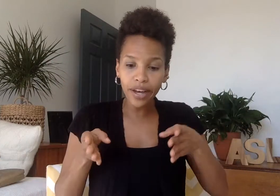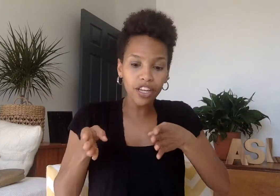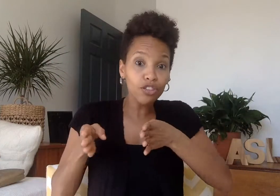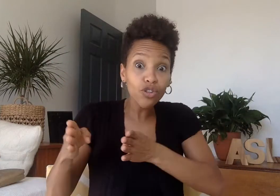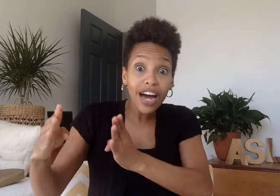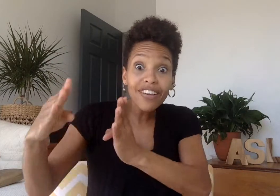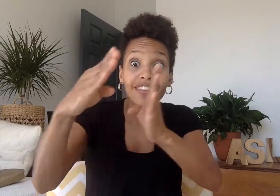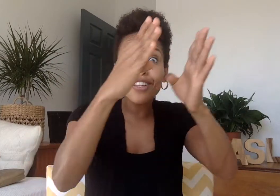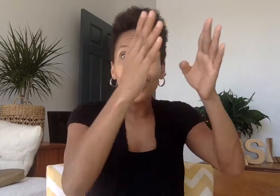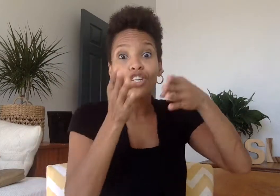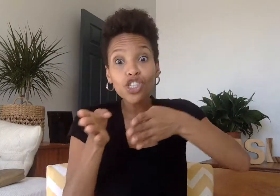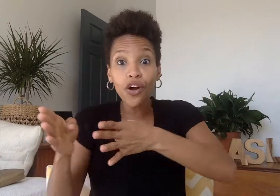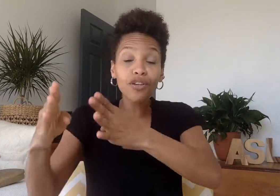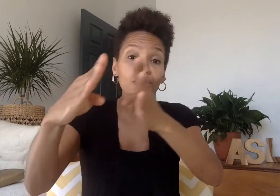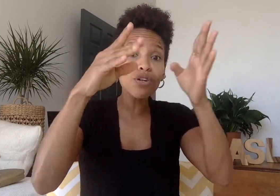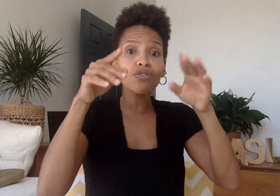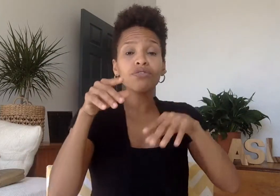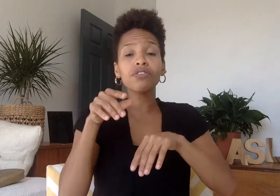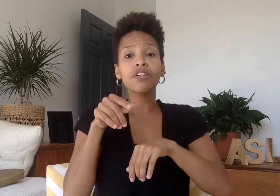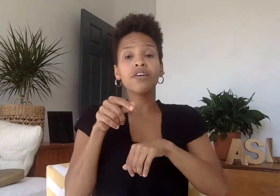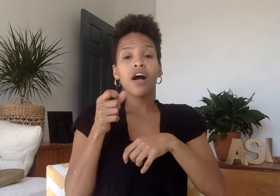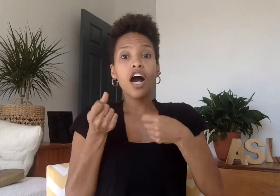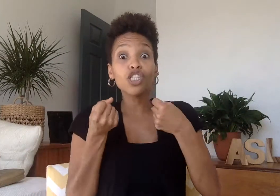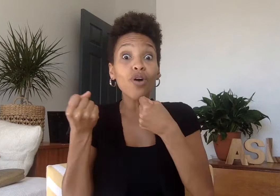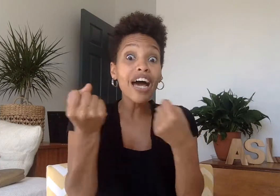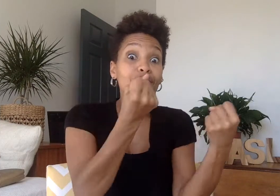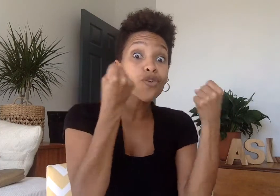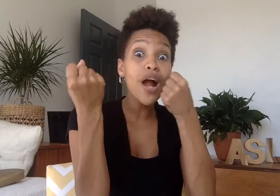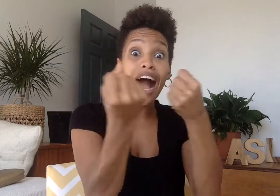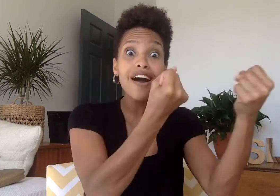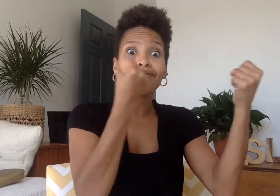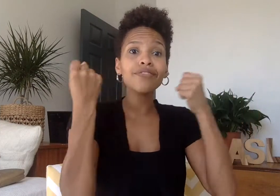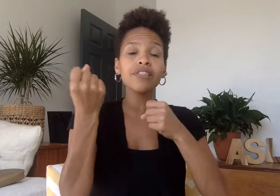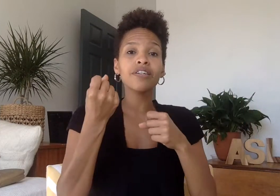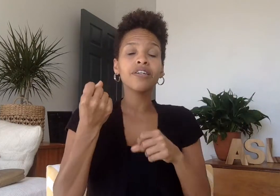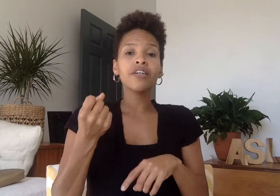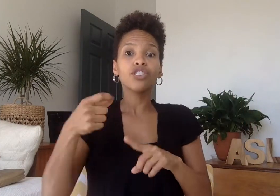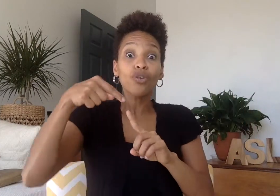ways, showing the roads, driving around